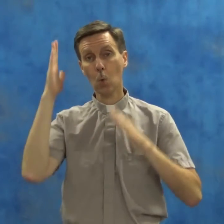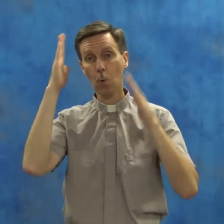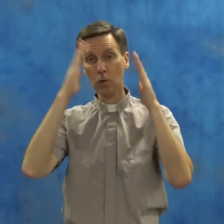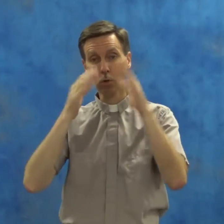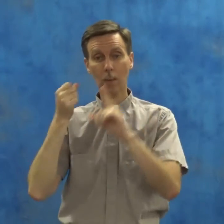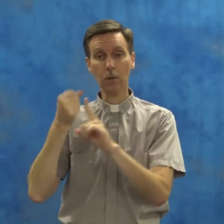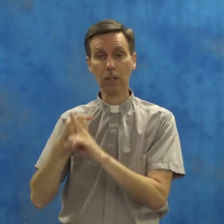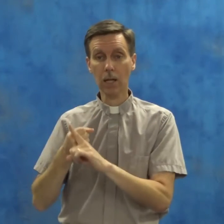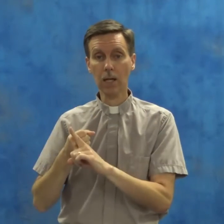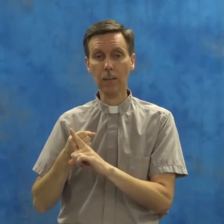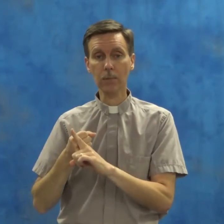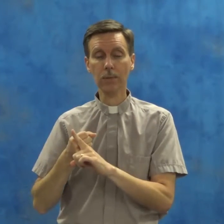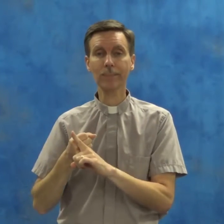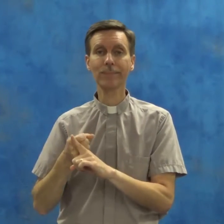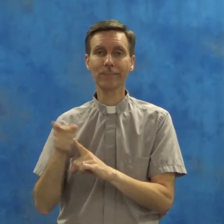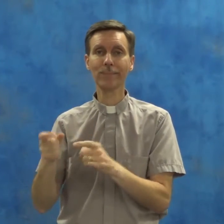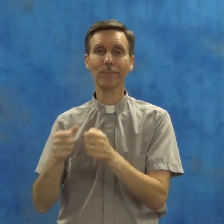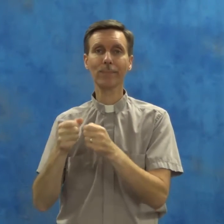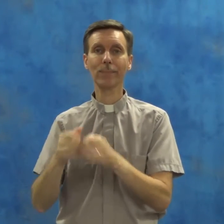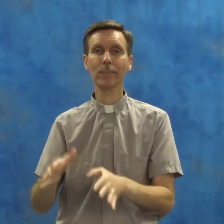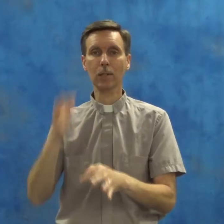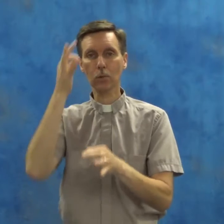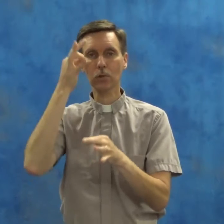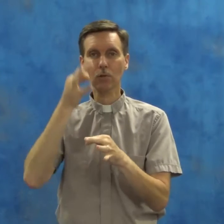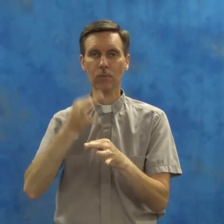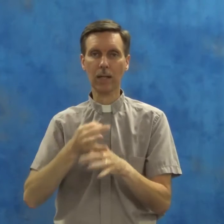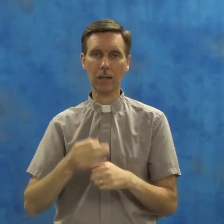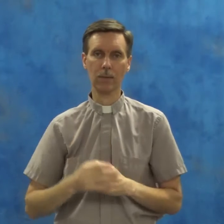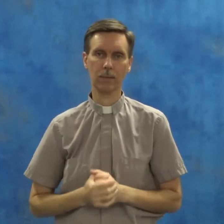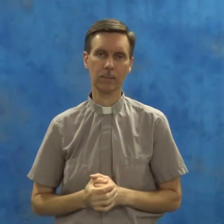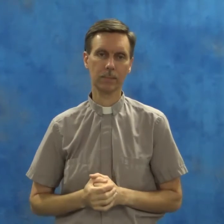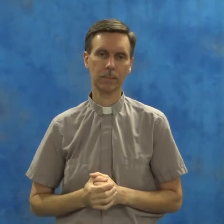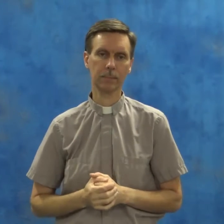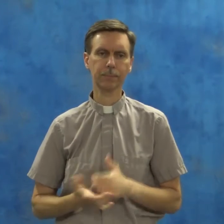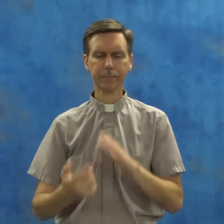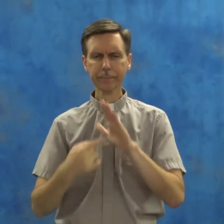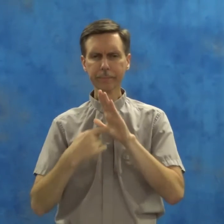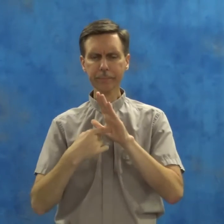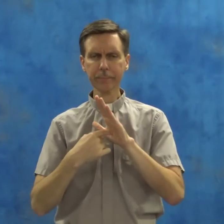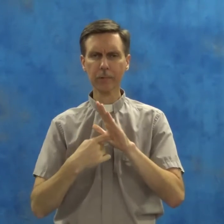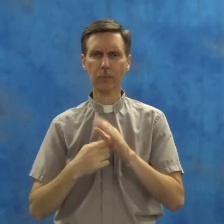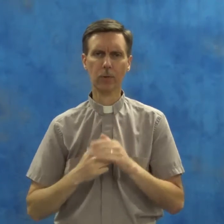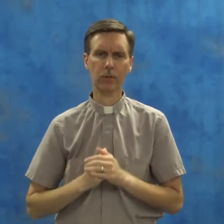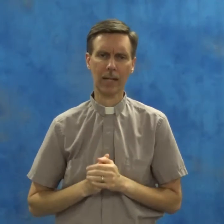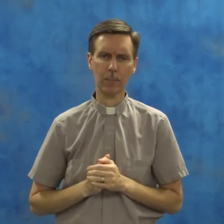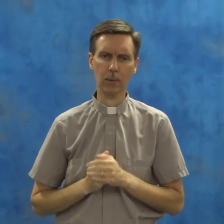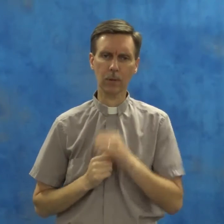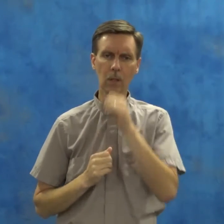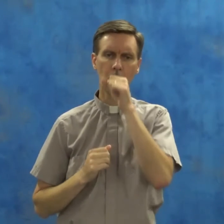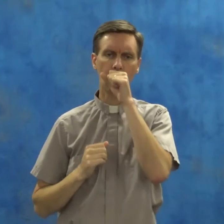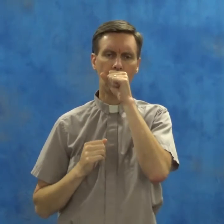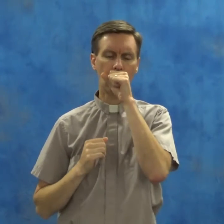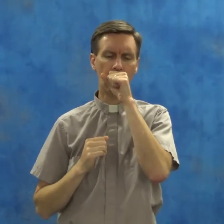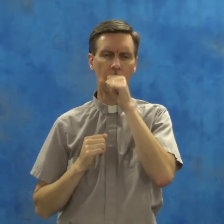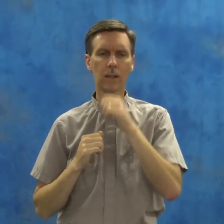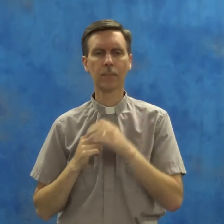When trouble comes, they lose their faith. For example,